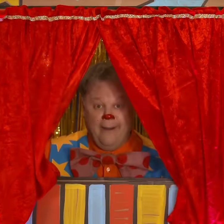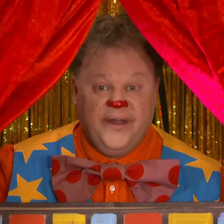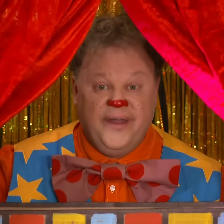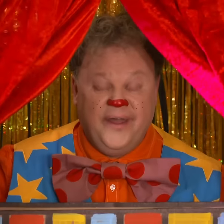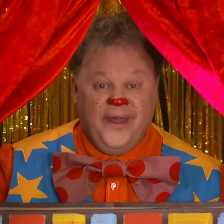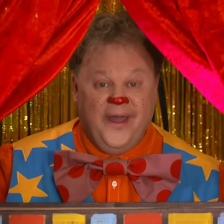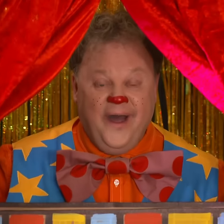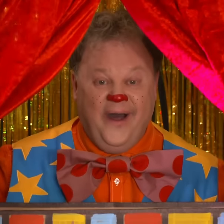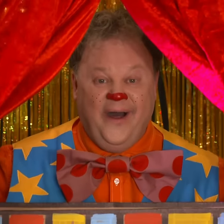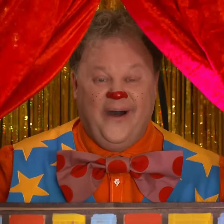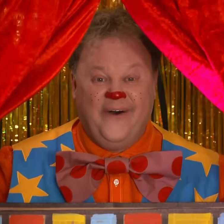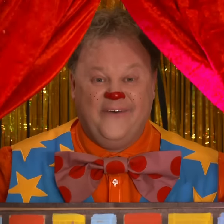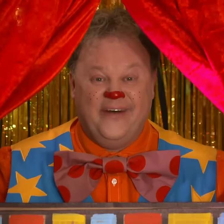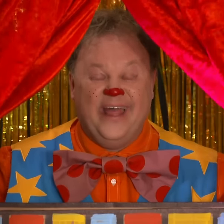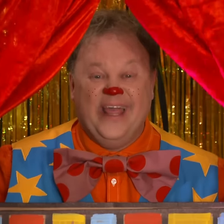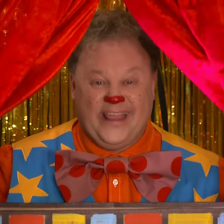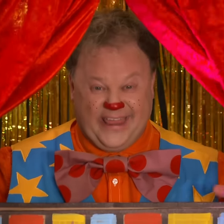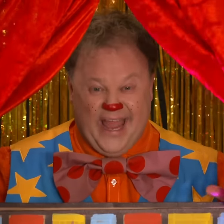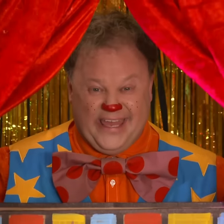show ever. Oh, thank you.